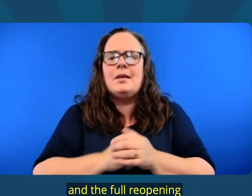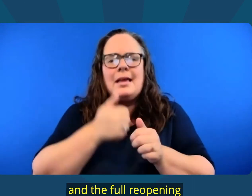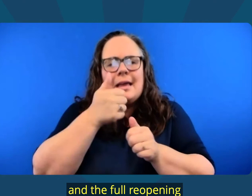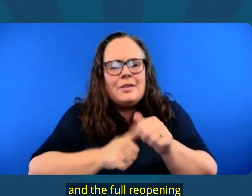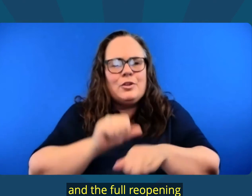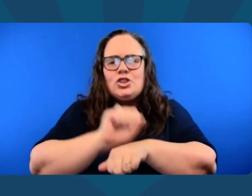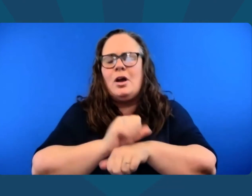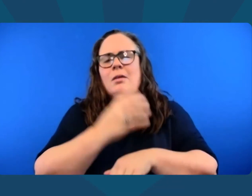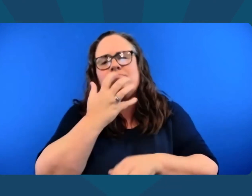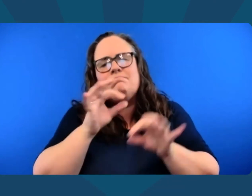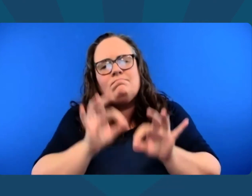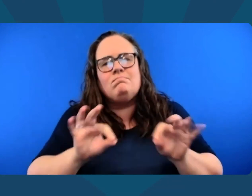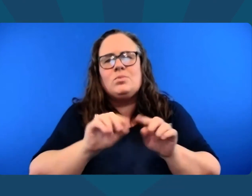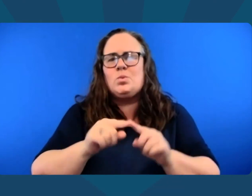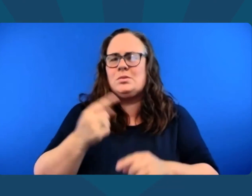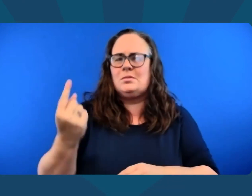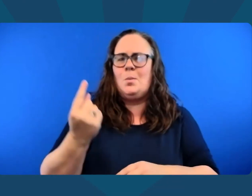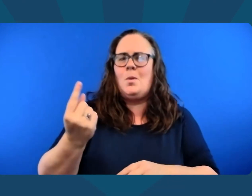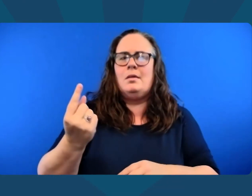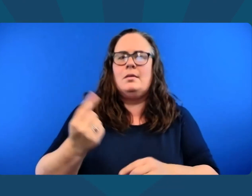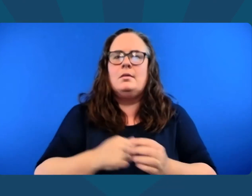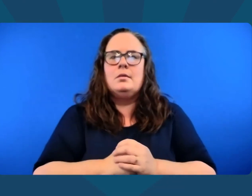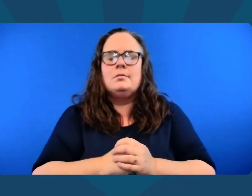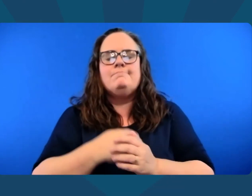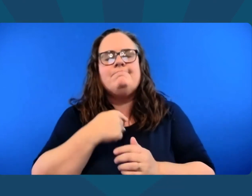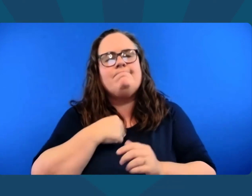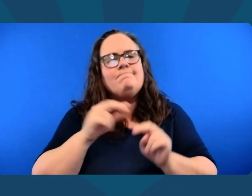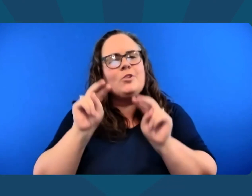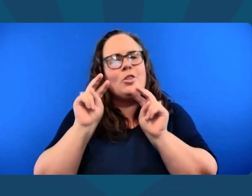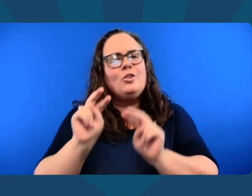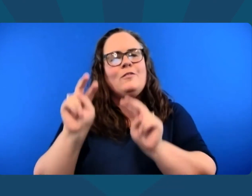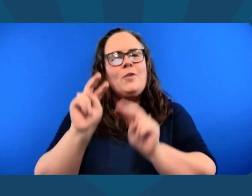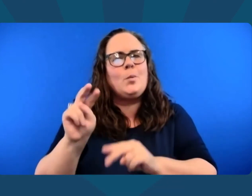businesses. Every job is essential to someone.